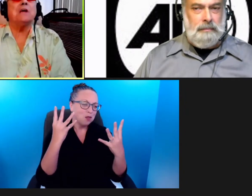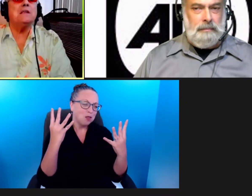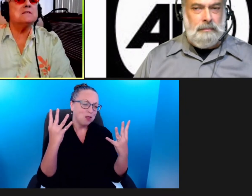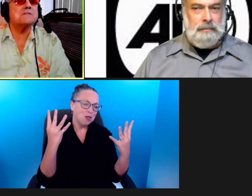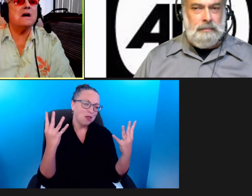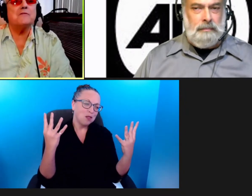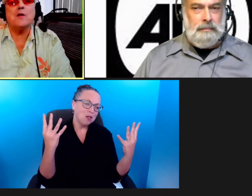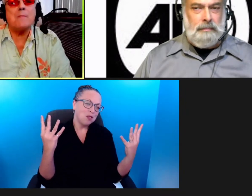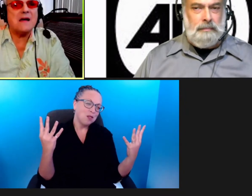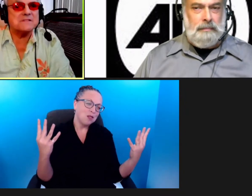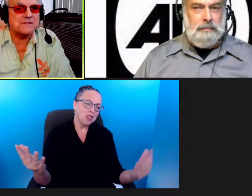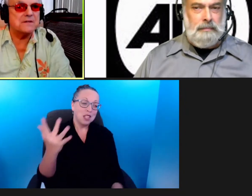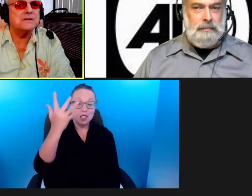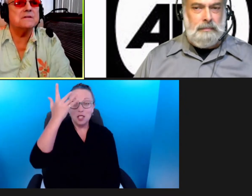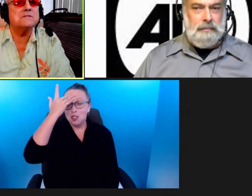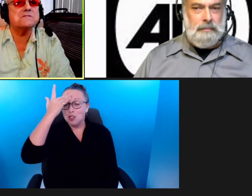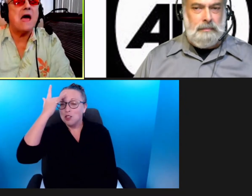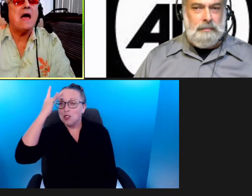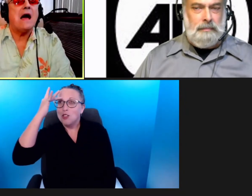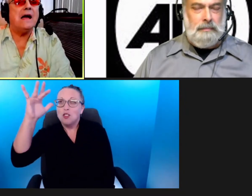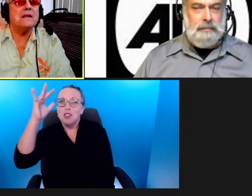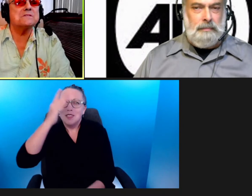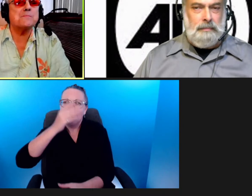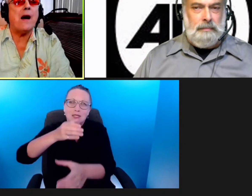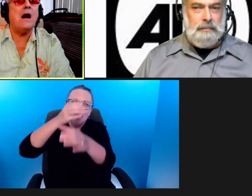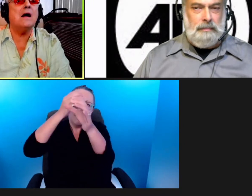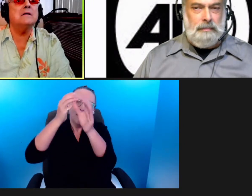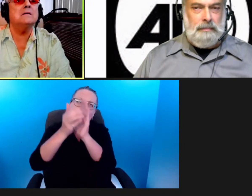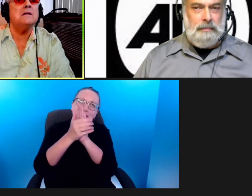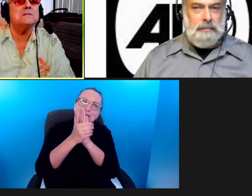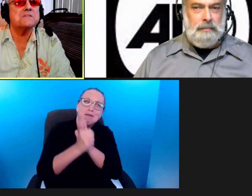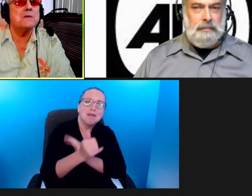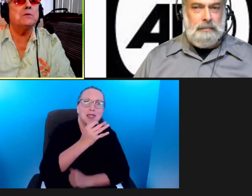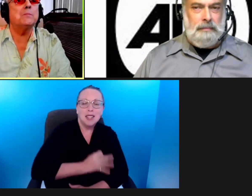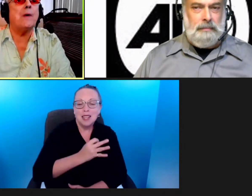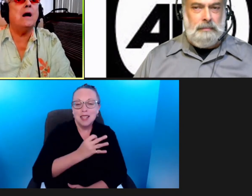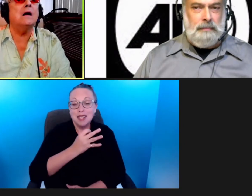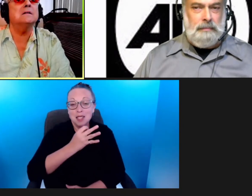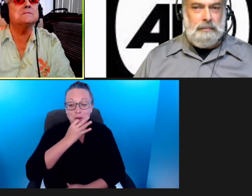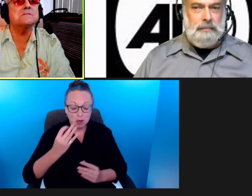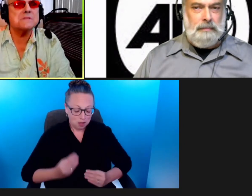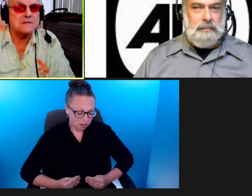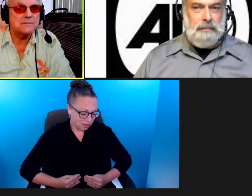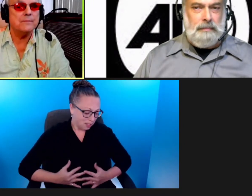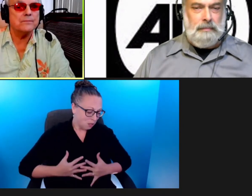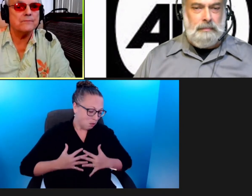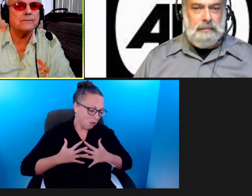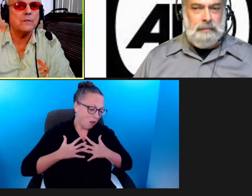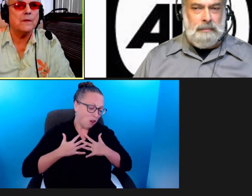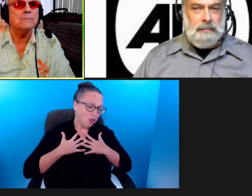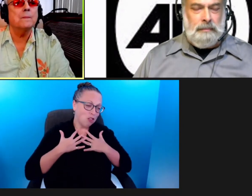The genius of the masters and inspired simpler parts.